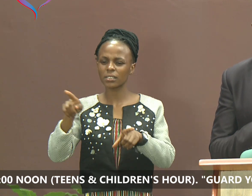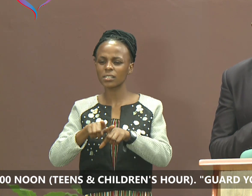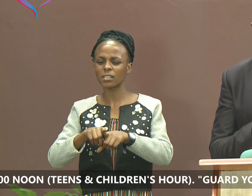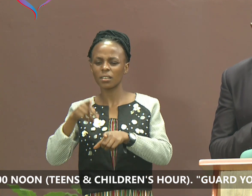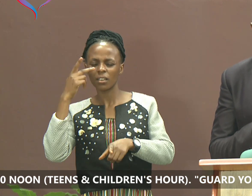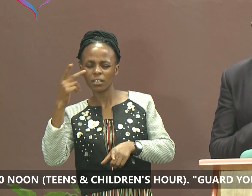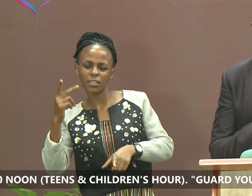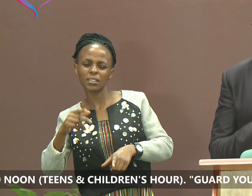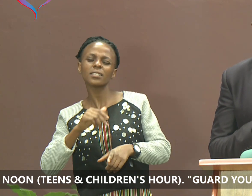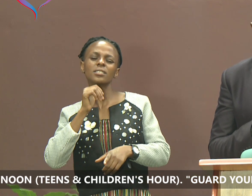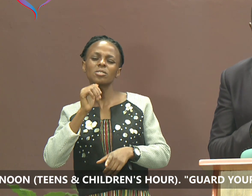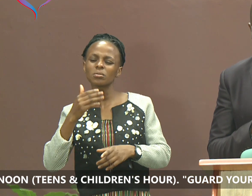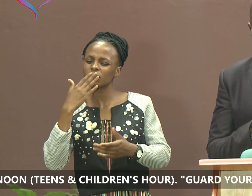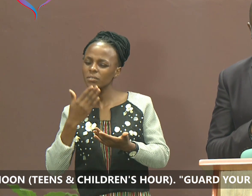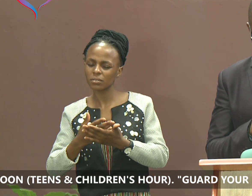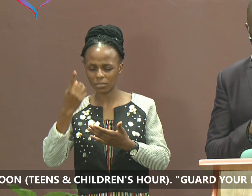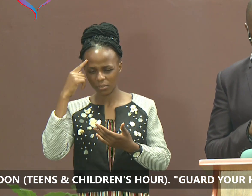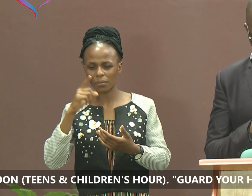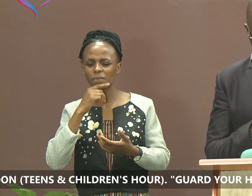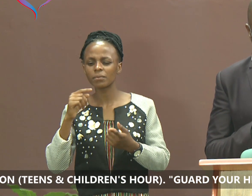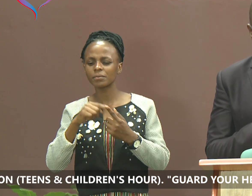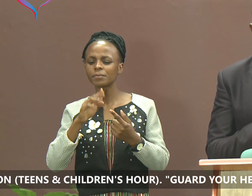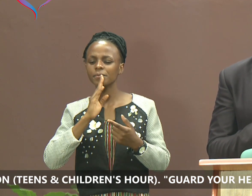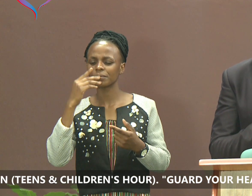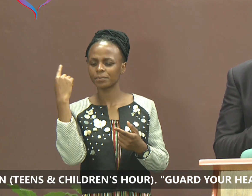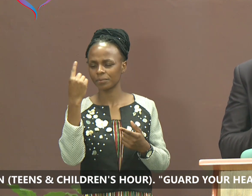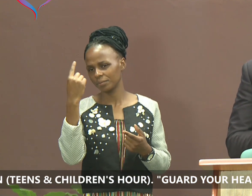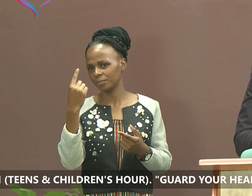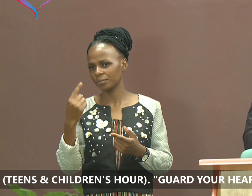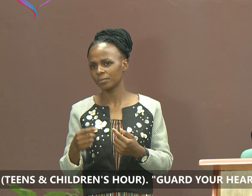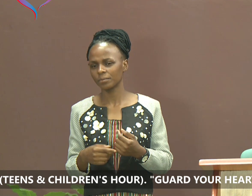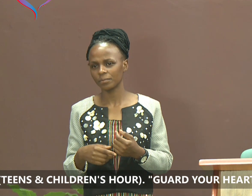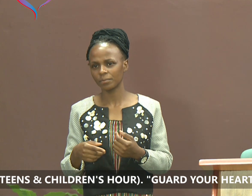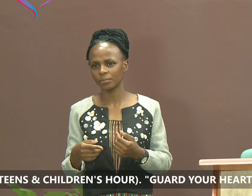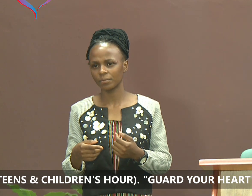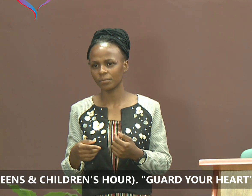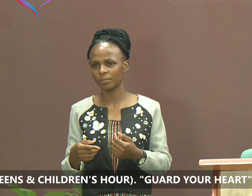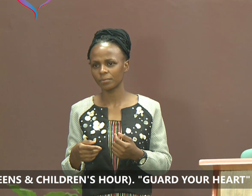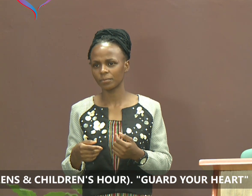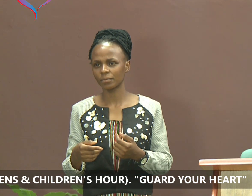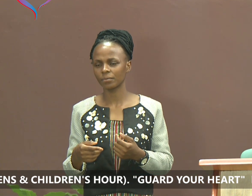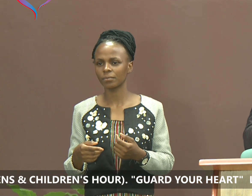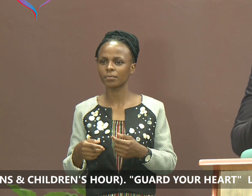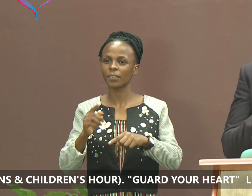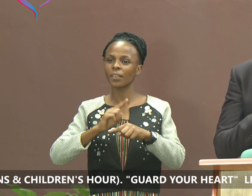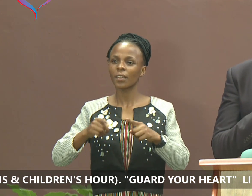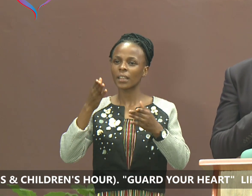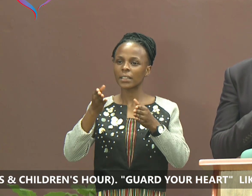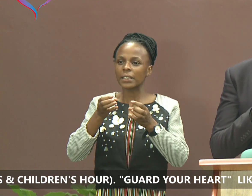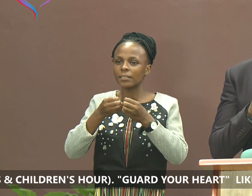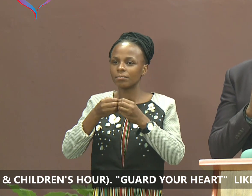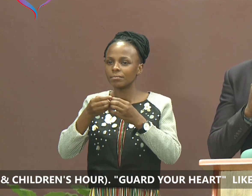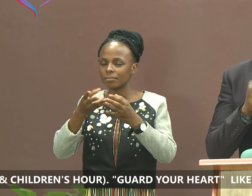n'abali eyabatuwuliriza n'abatulaba, nammwe mwakiraba nga Katonda bwe yakiraba nti si kirungi omuntu okubeera yekka. But there are